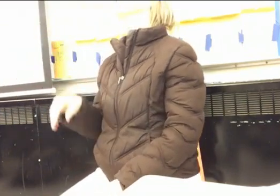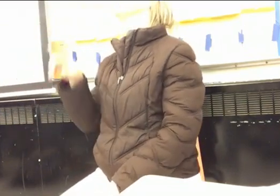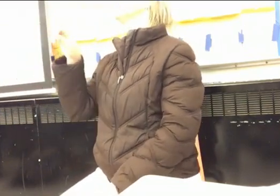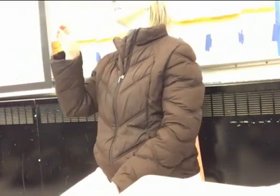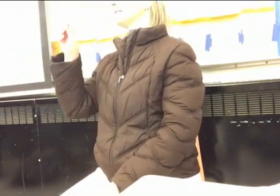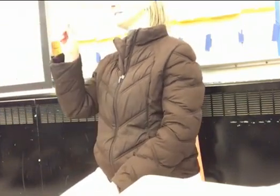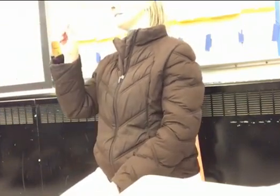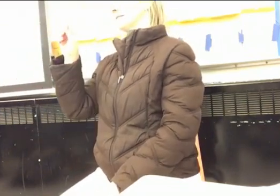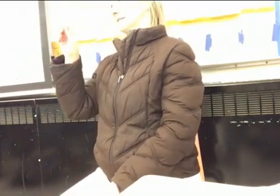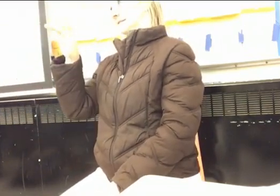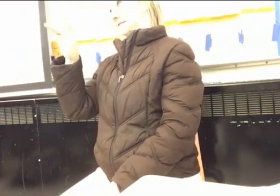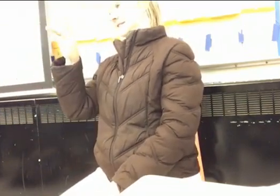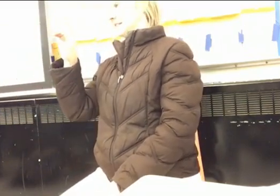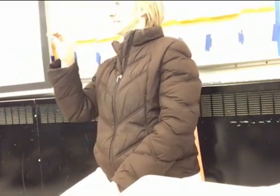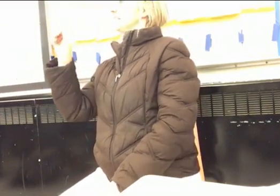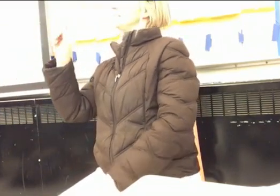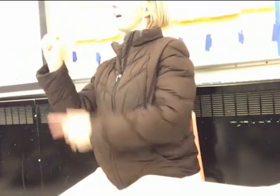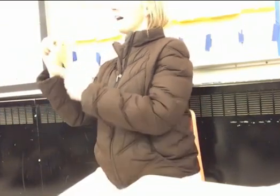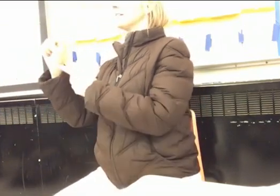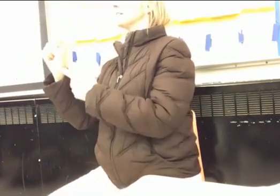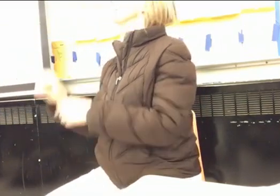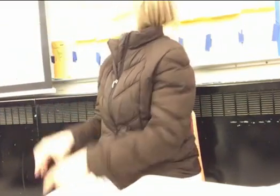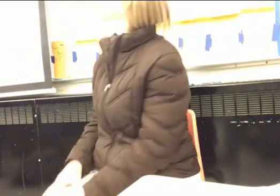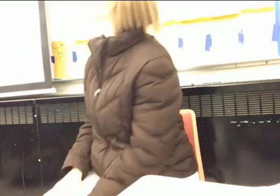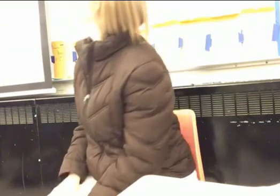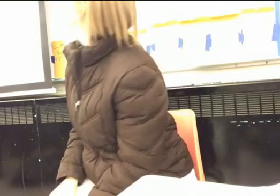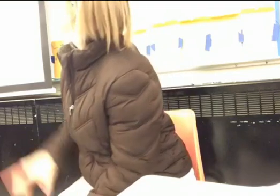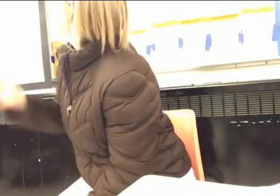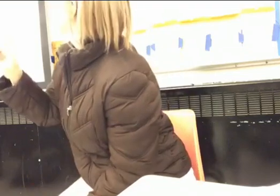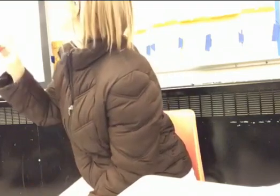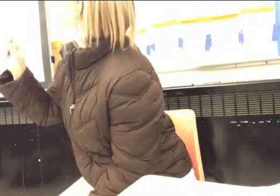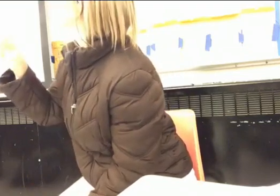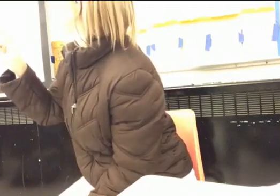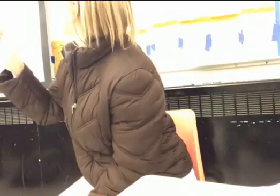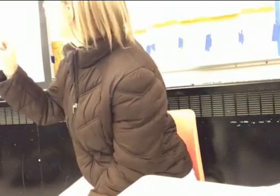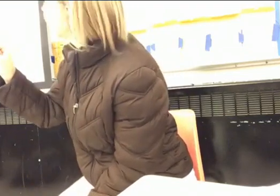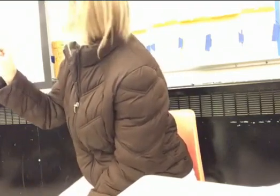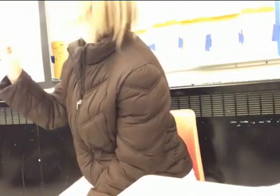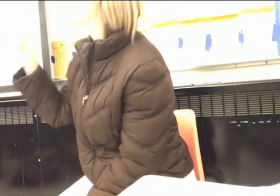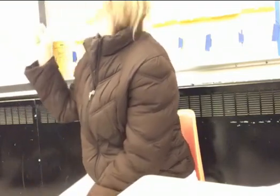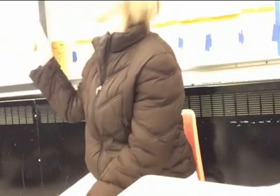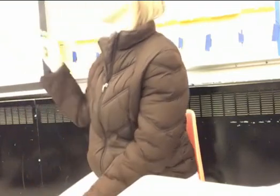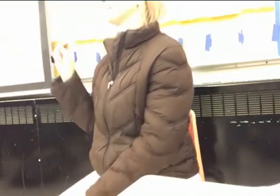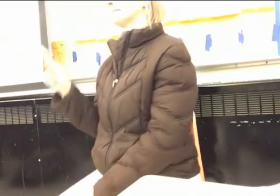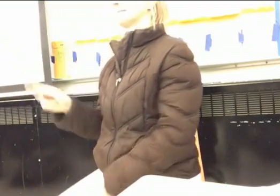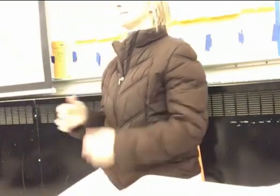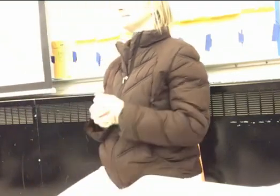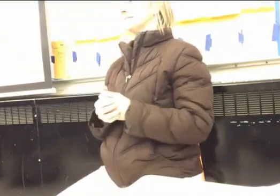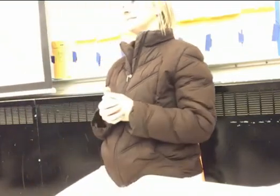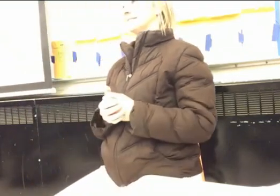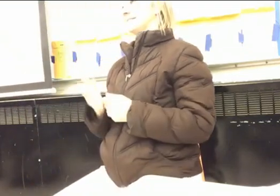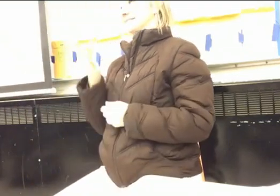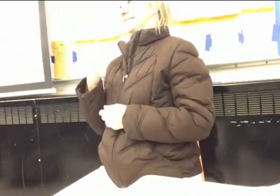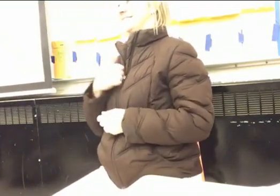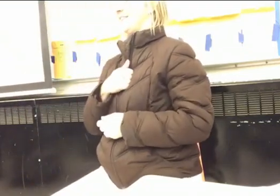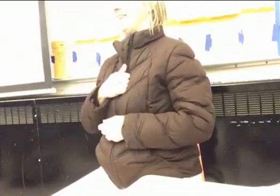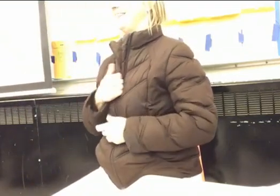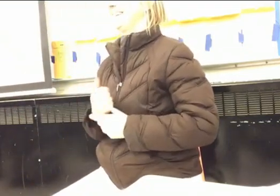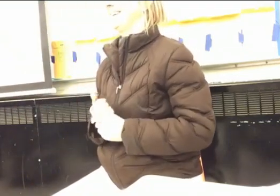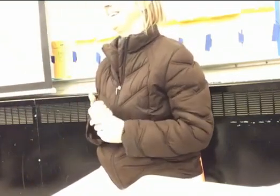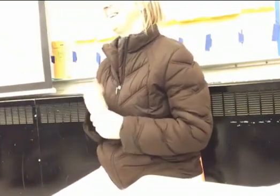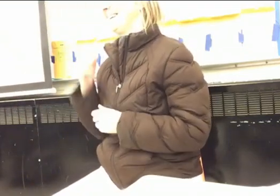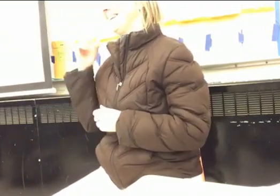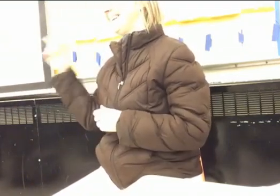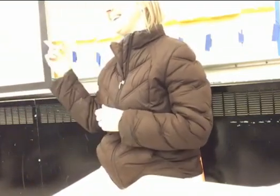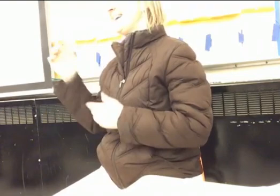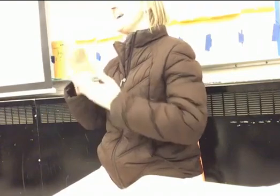Basically means a separation act. Now what happens is that the Dawes Surveillance Act is going to